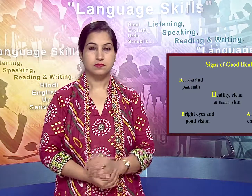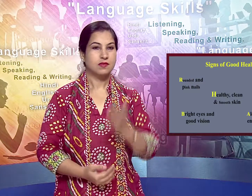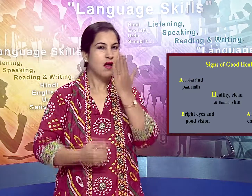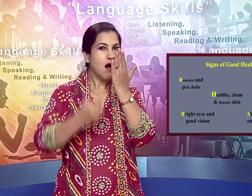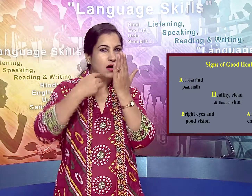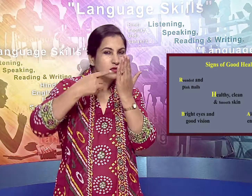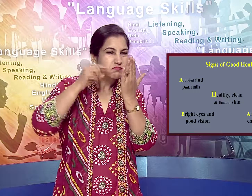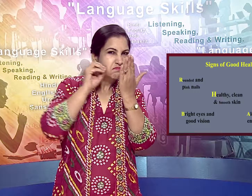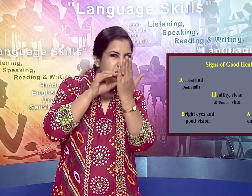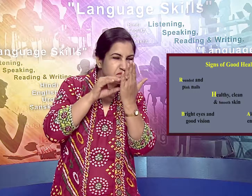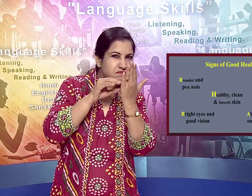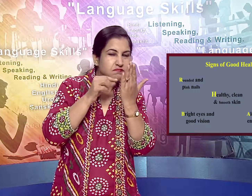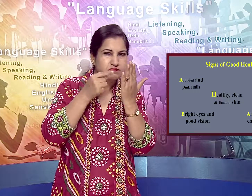odorless breath,